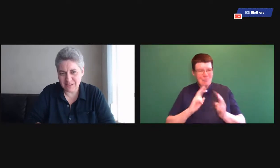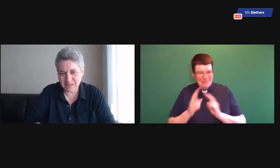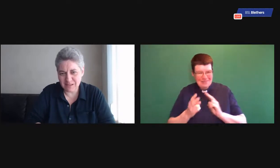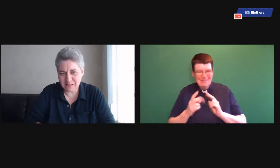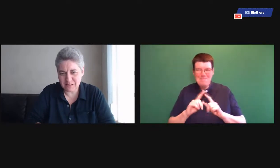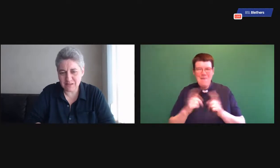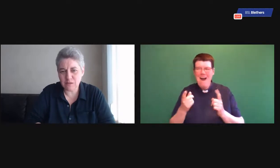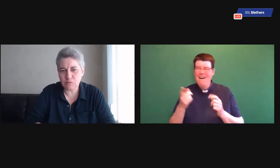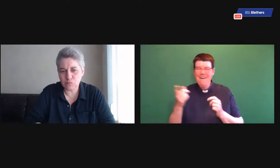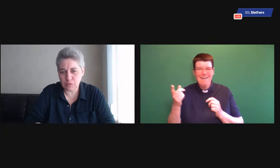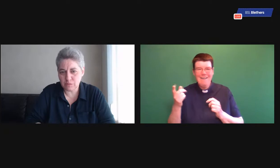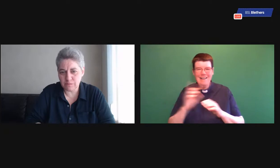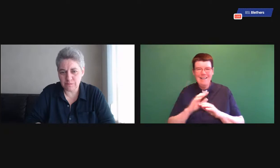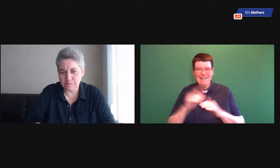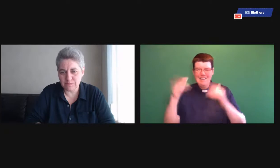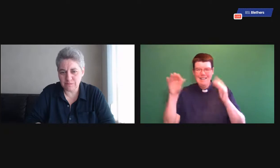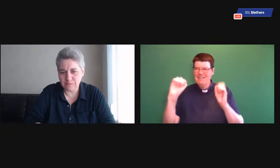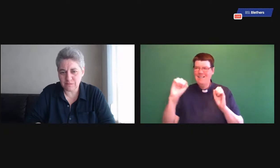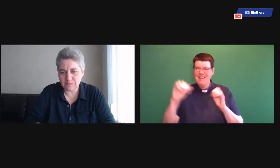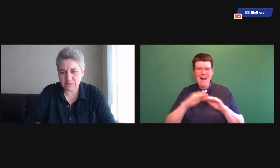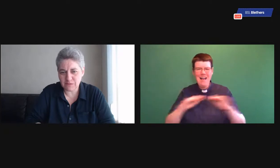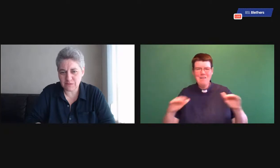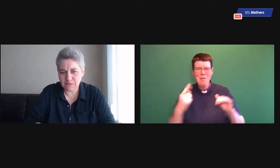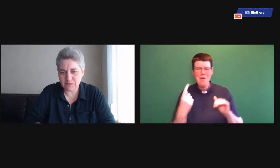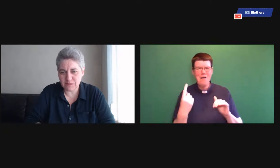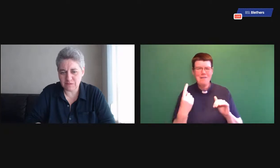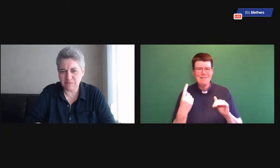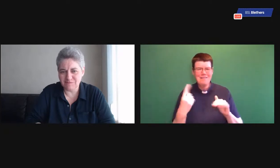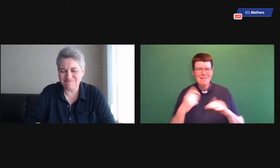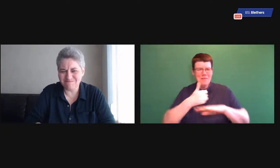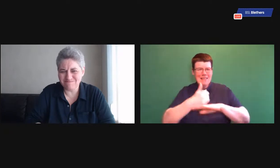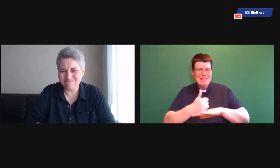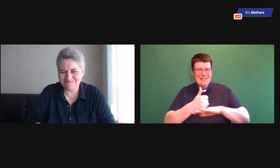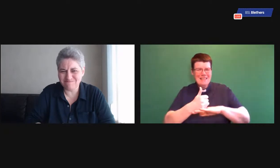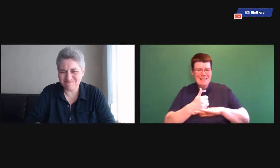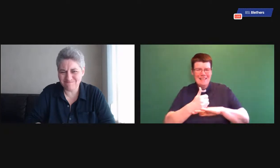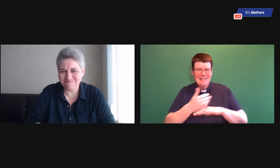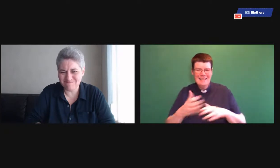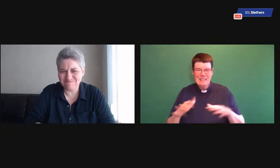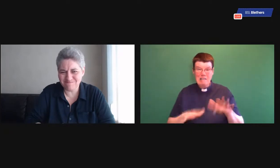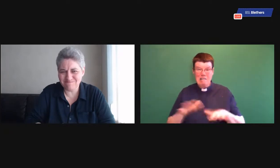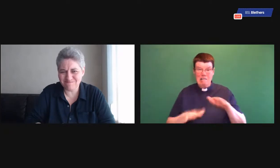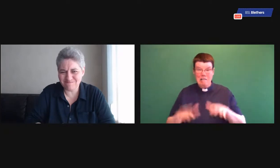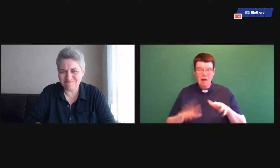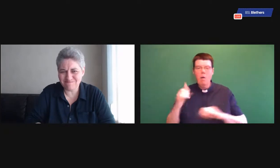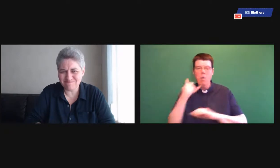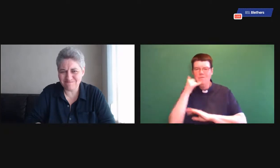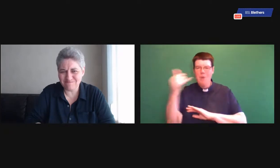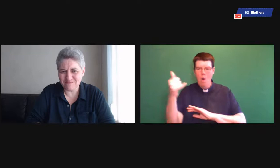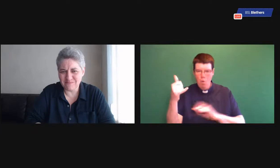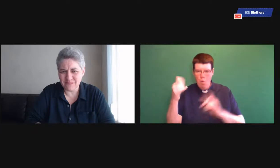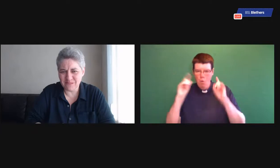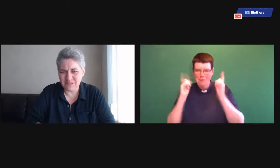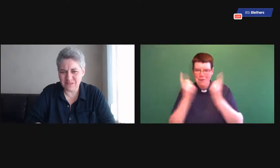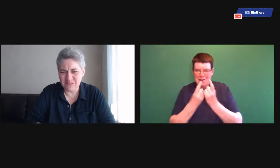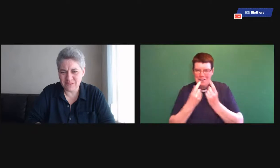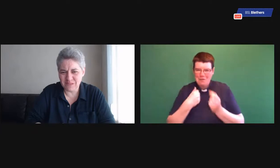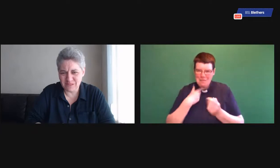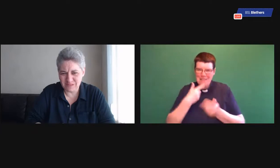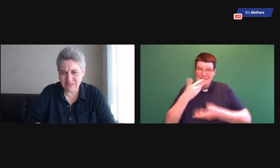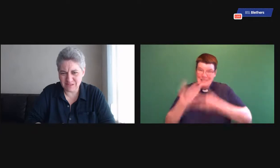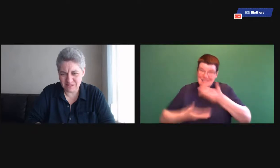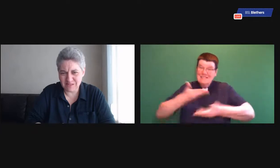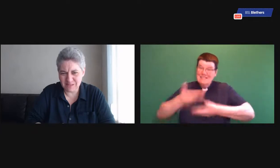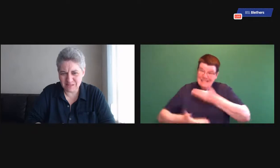giggle about it. We tried to, they were getting an interpreter. They came in, we've got an interpreter at level 1.